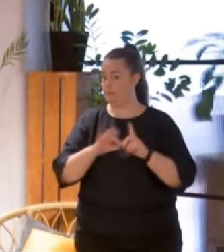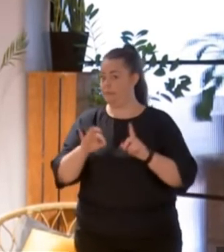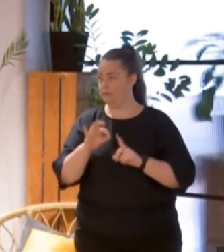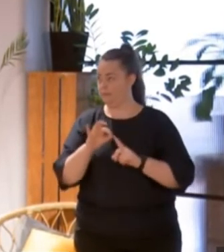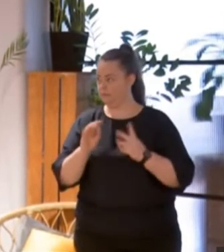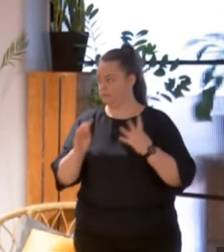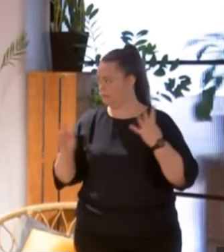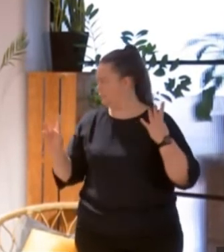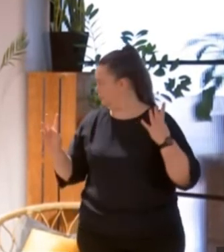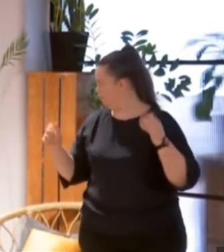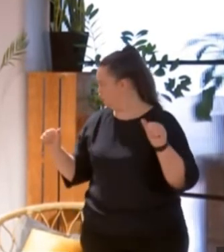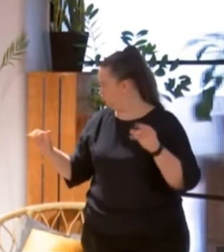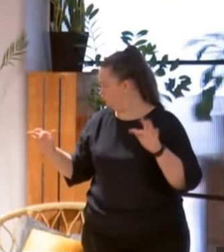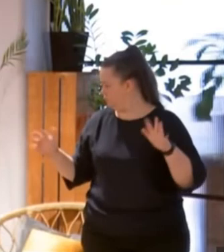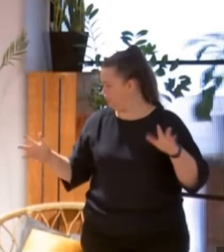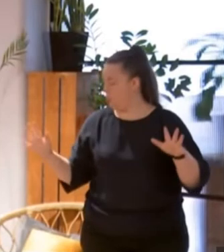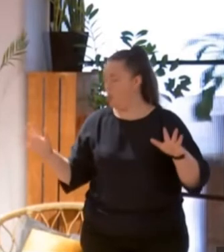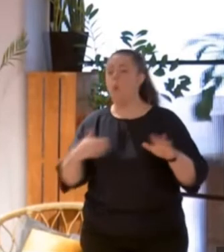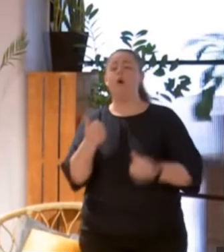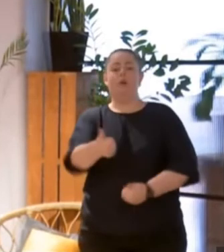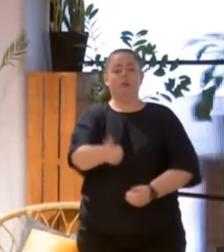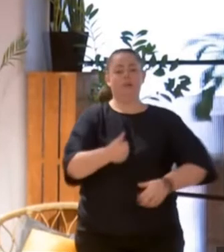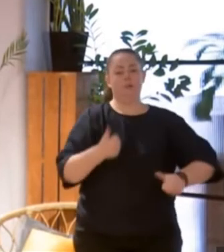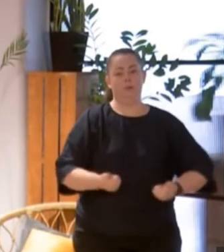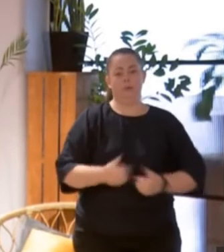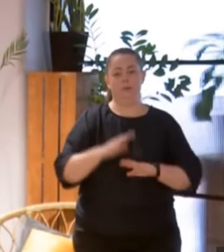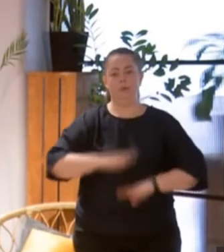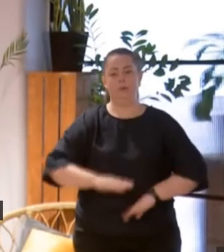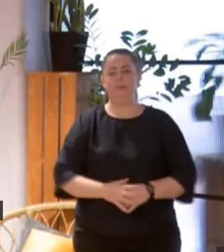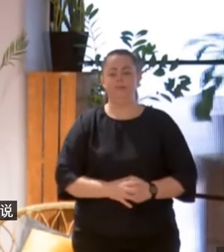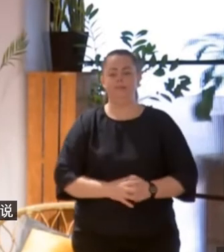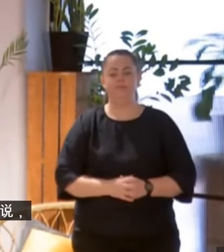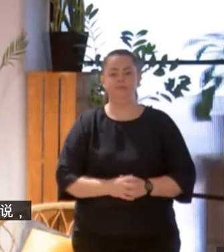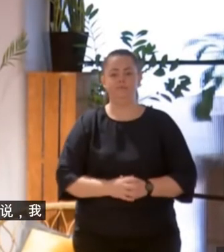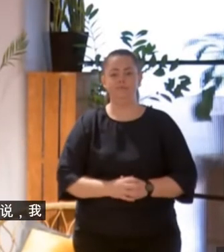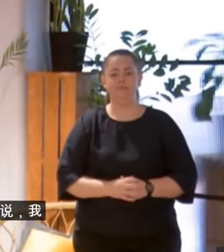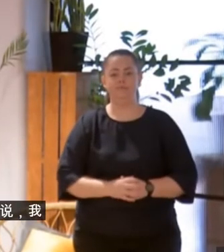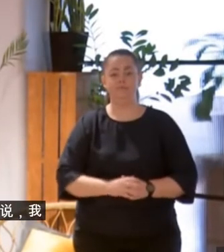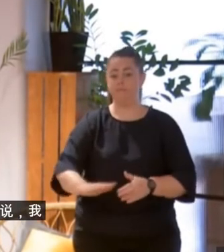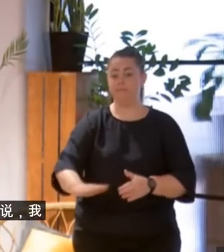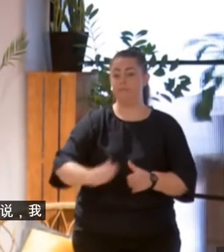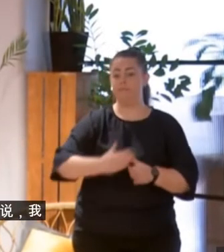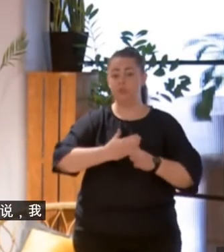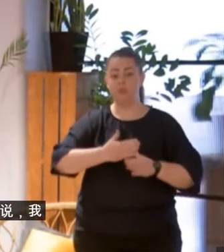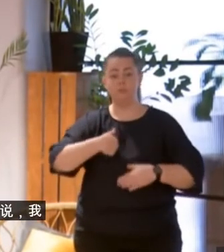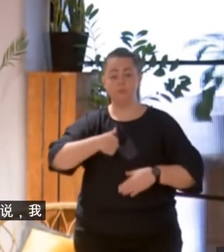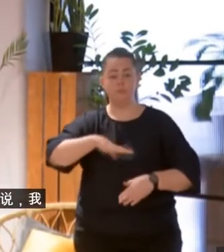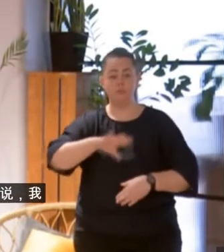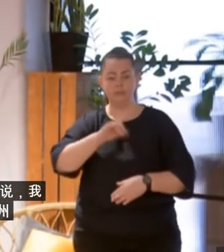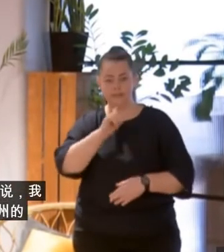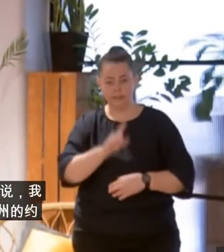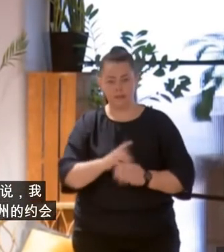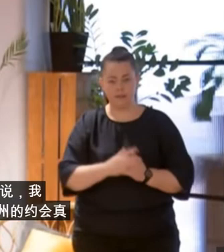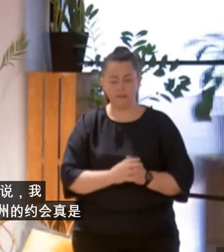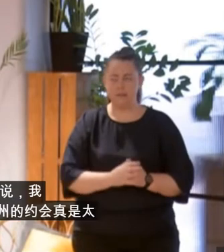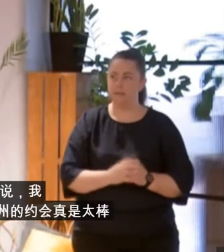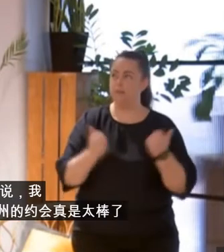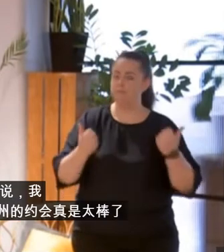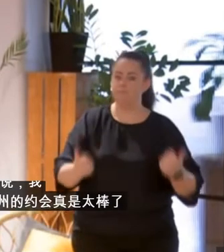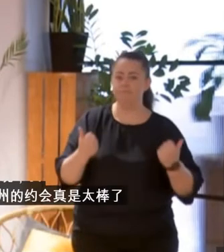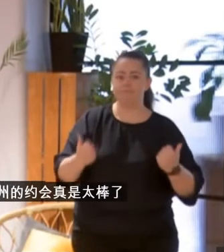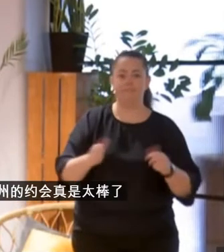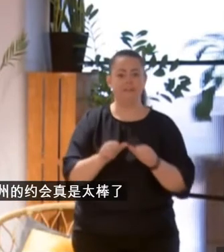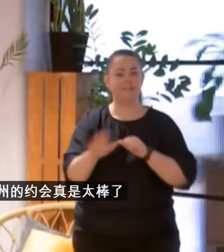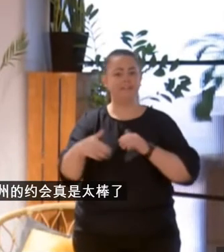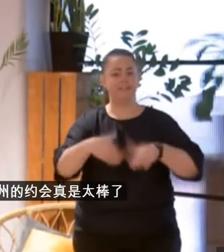And that's it. Okay, so I'll begin by saying I think what a great day it is here in